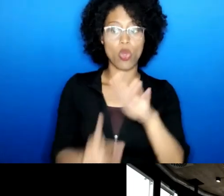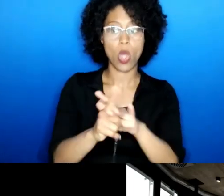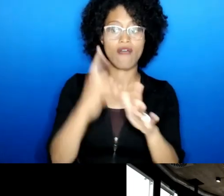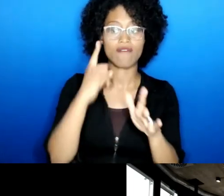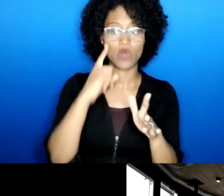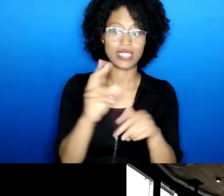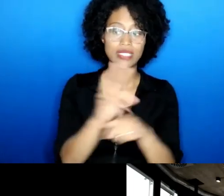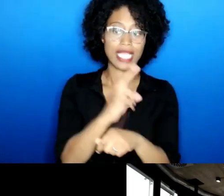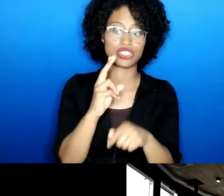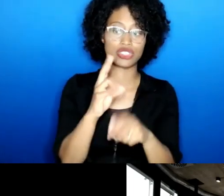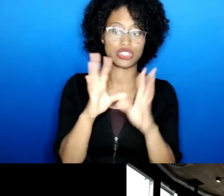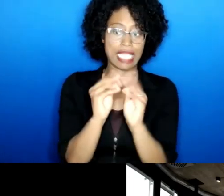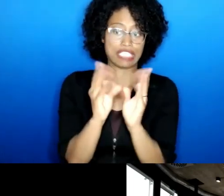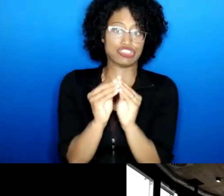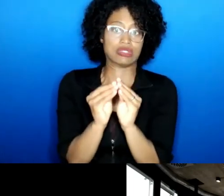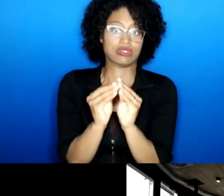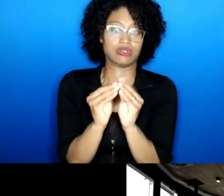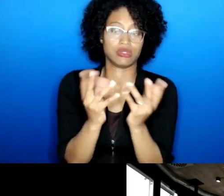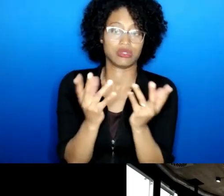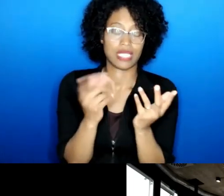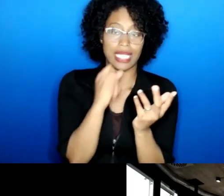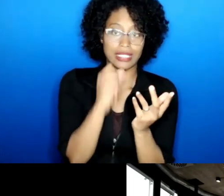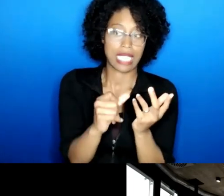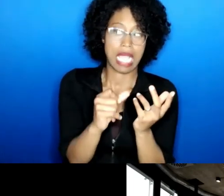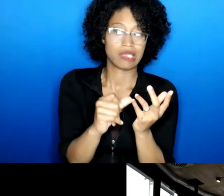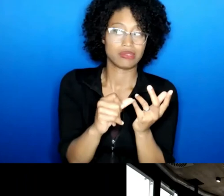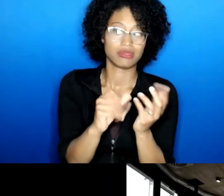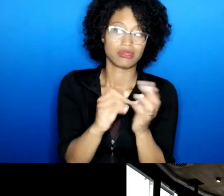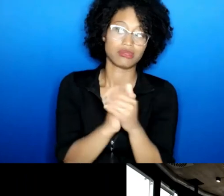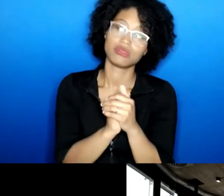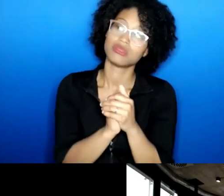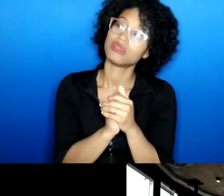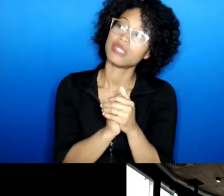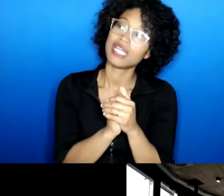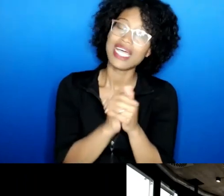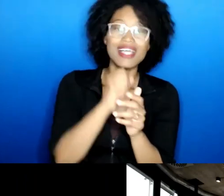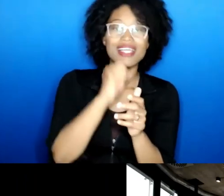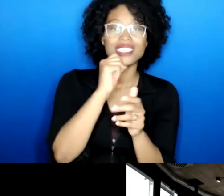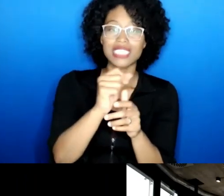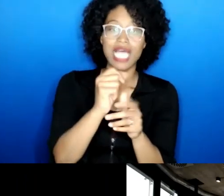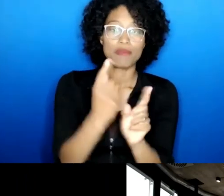and it's not really wholesome to have something scheduled